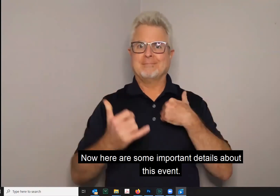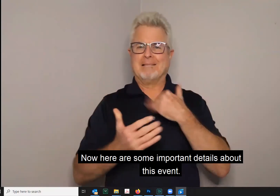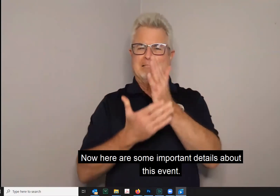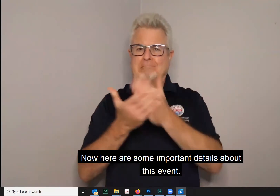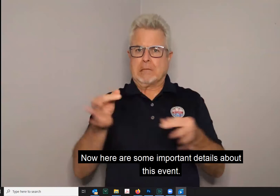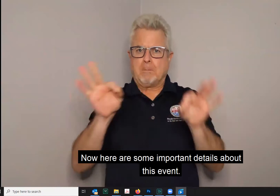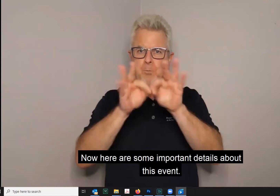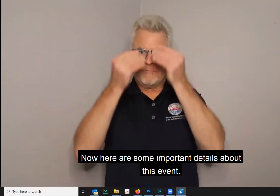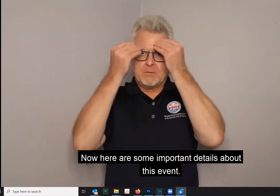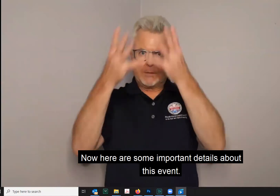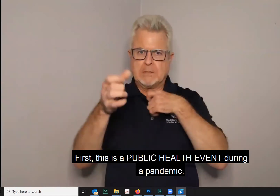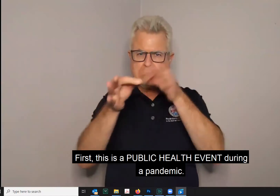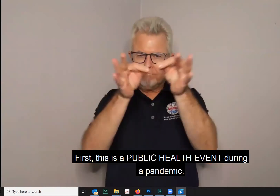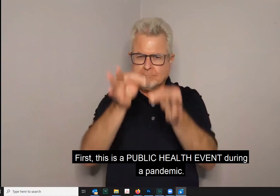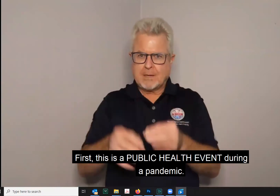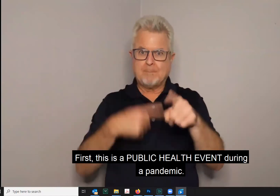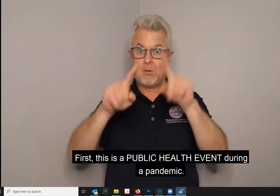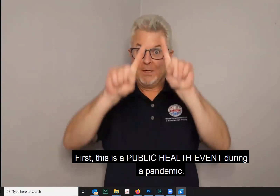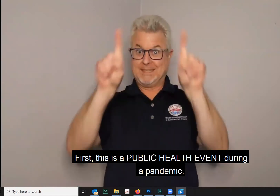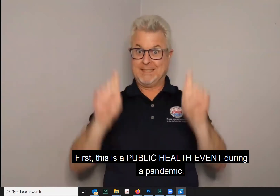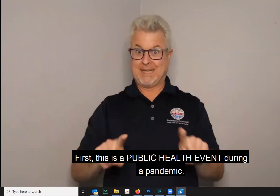Now, here are some important details about this event.